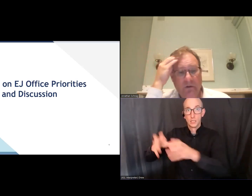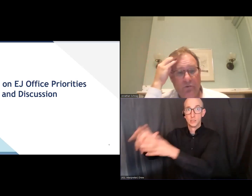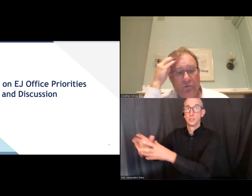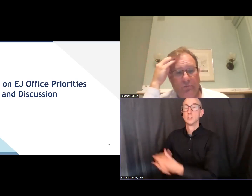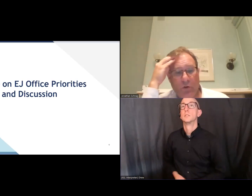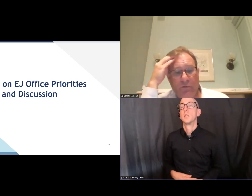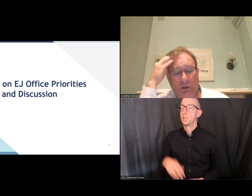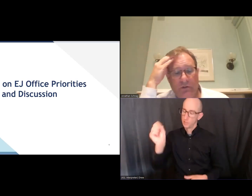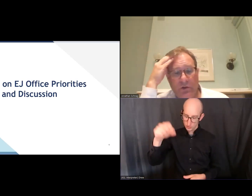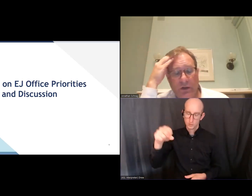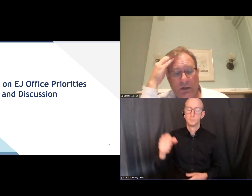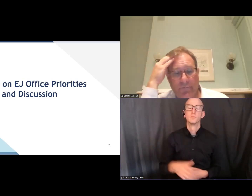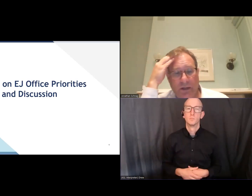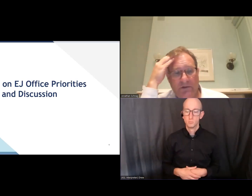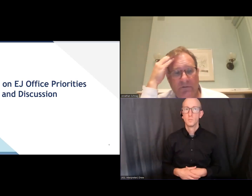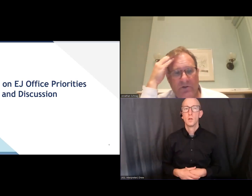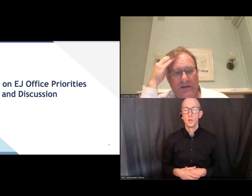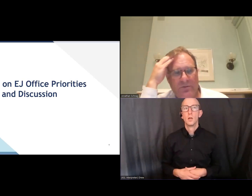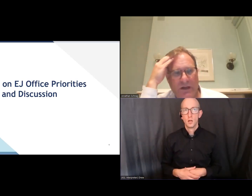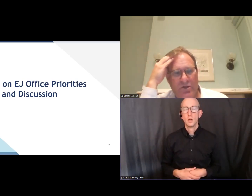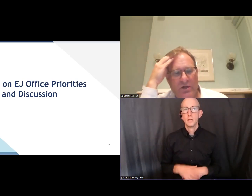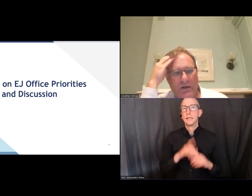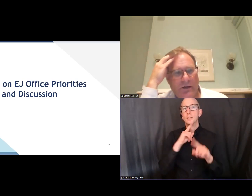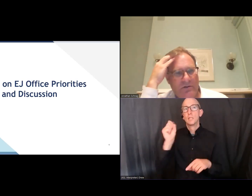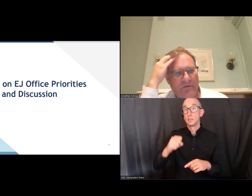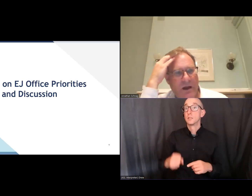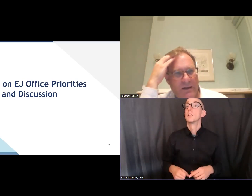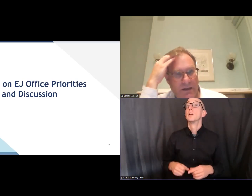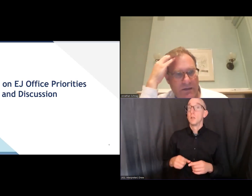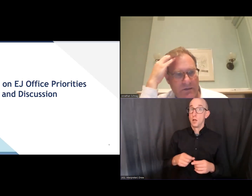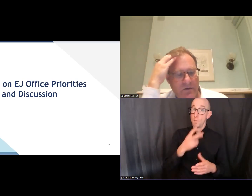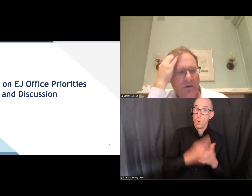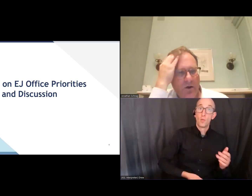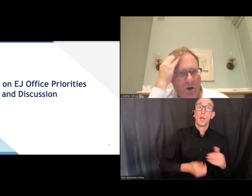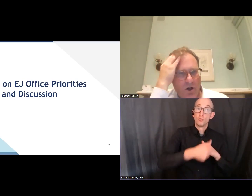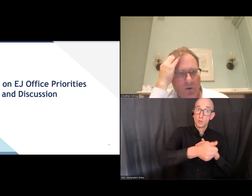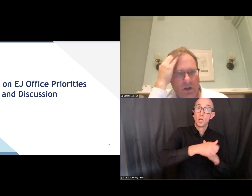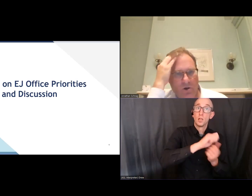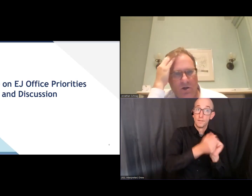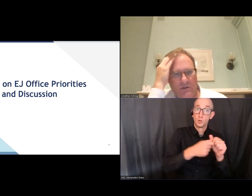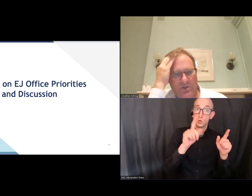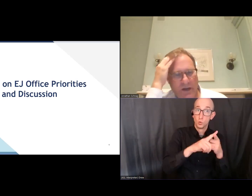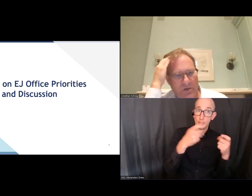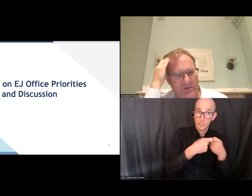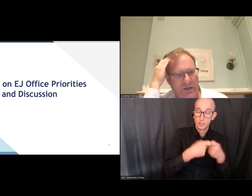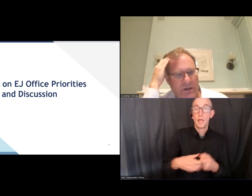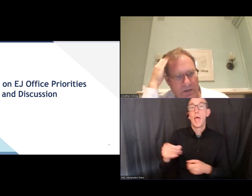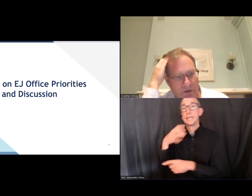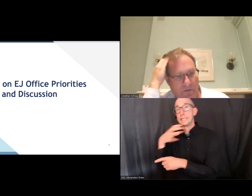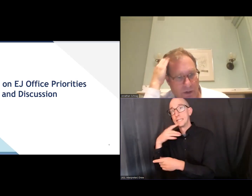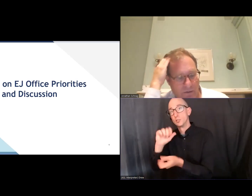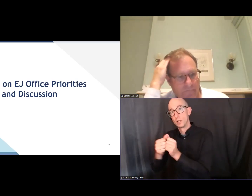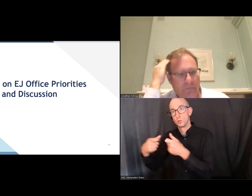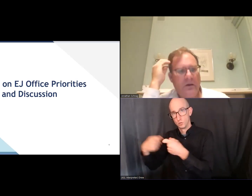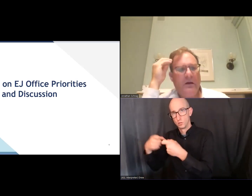yes, both electrifying transportation and electrifying heat are going to cause changes to the